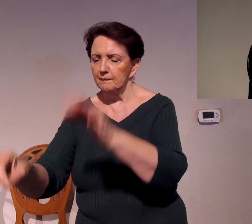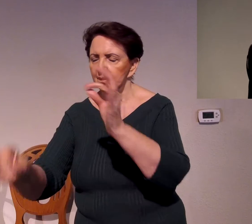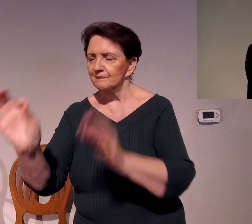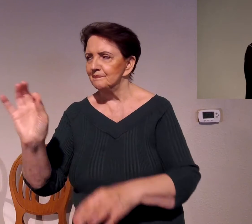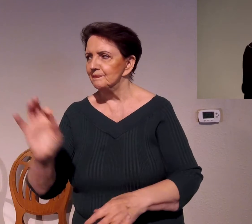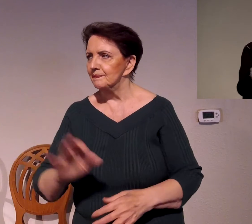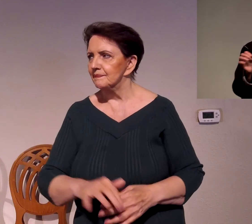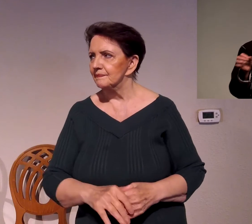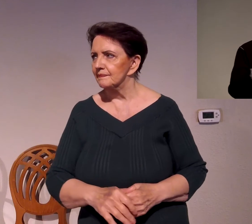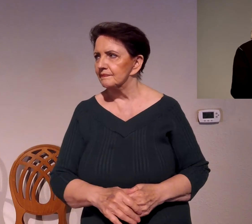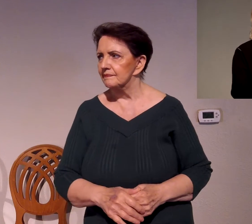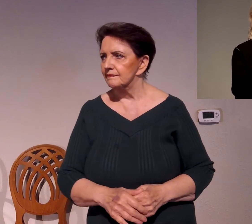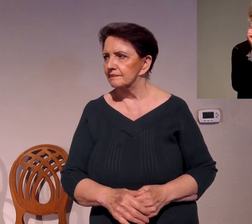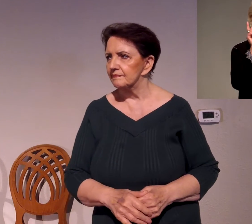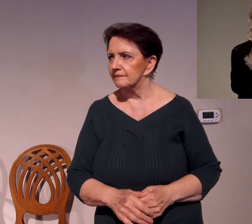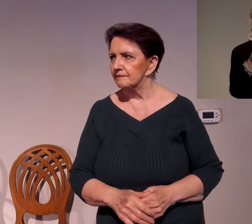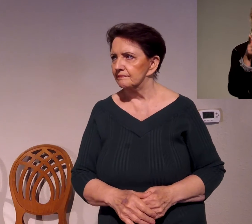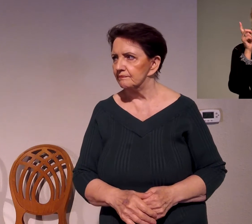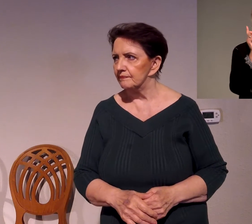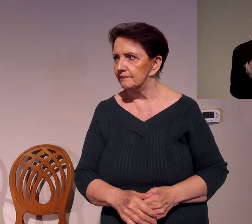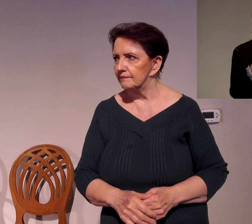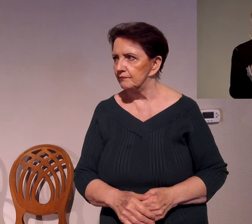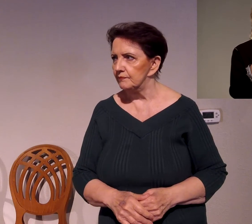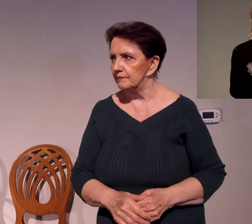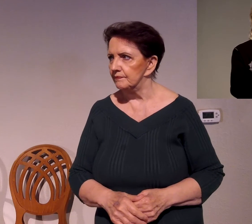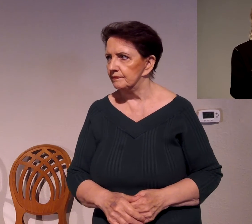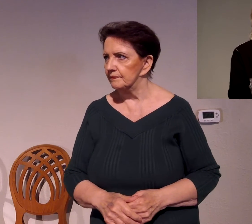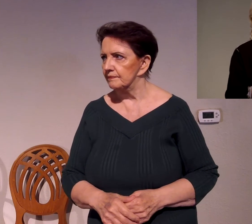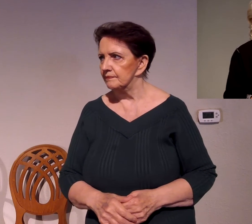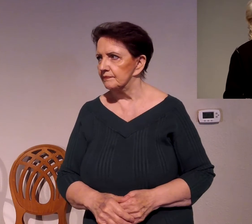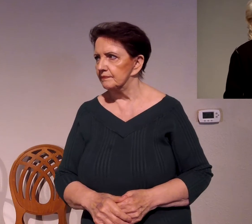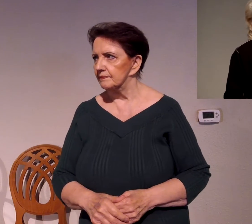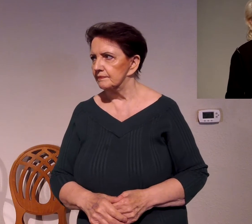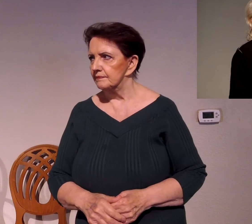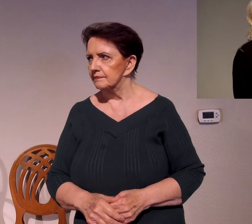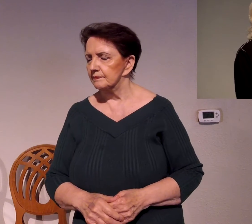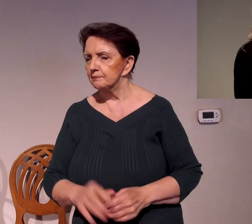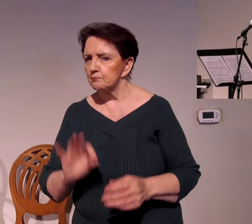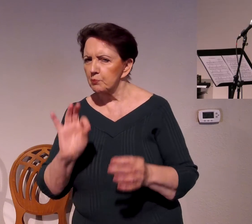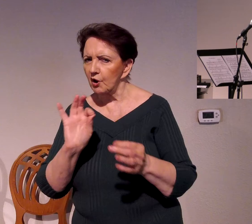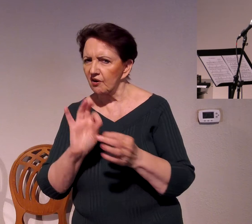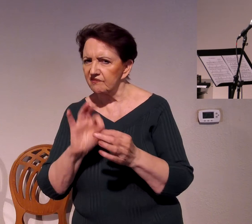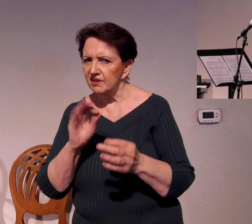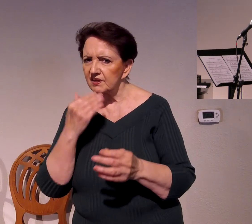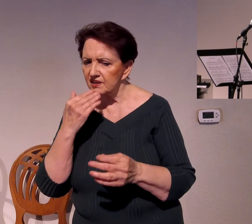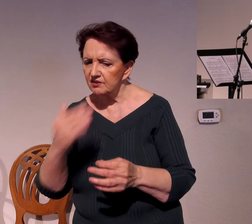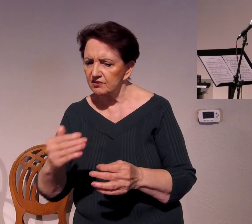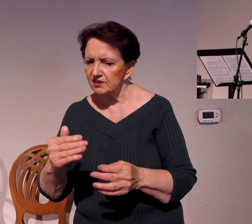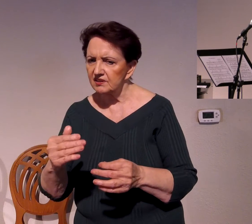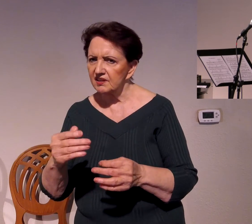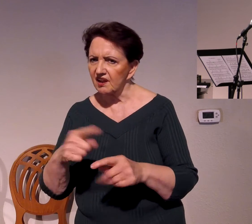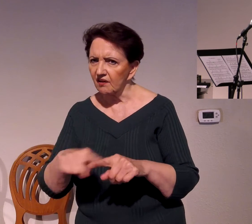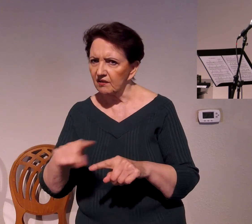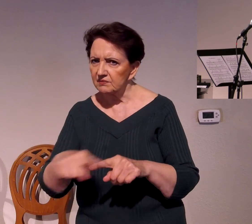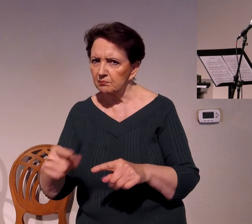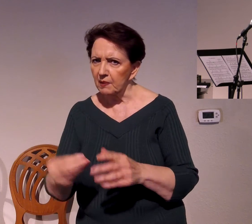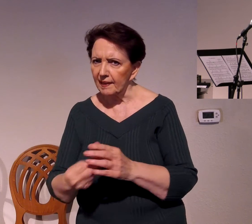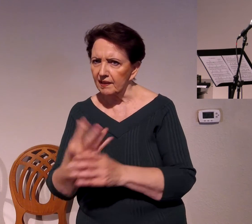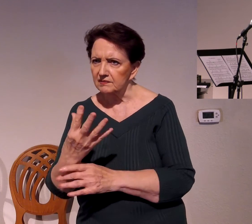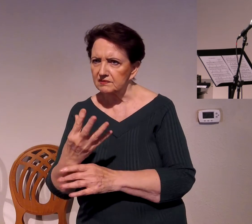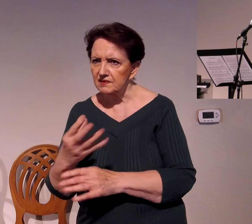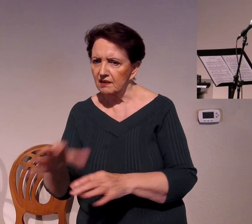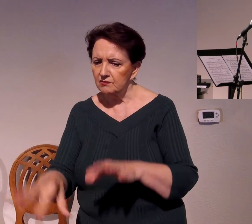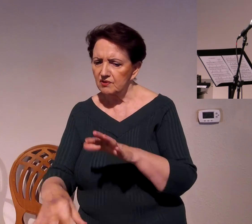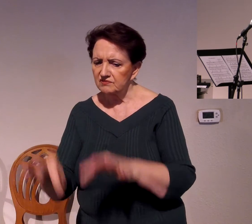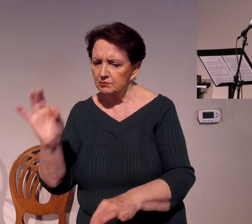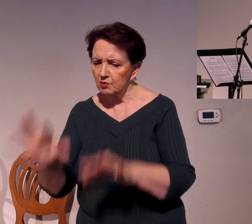have to take seeds. You have to take perfectly good carrots out of the row so that the other ones can